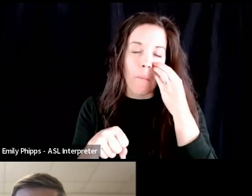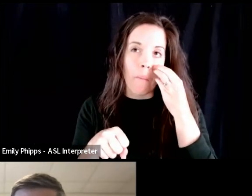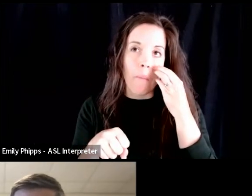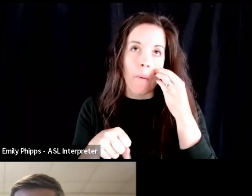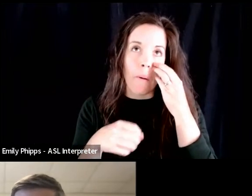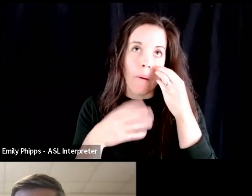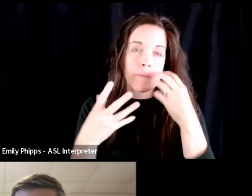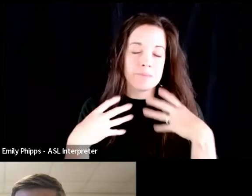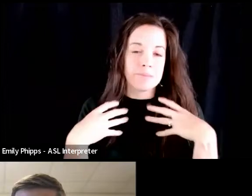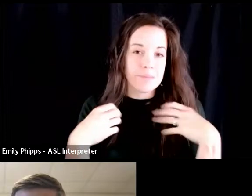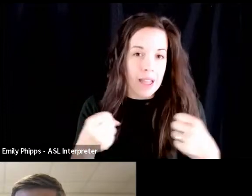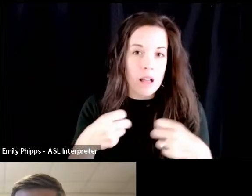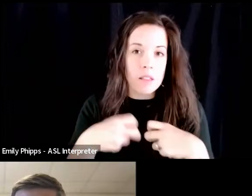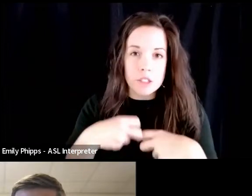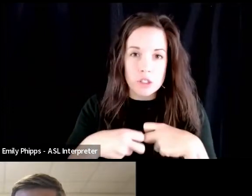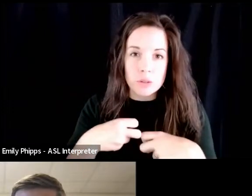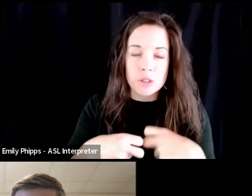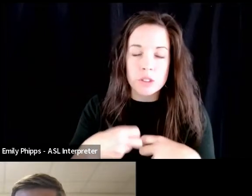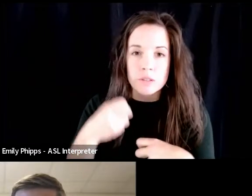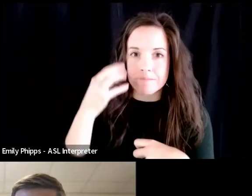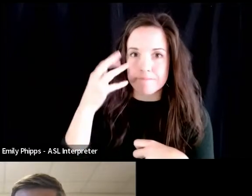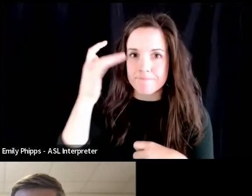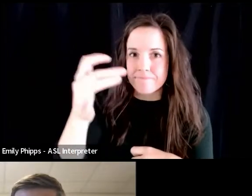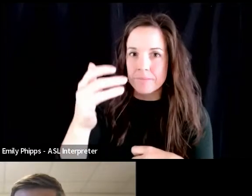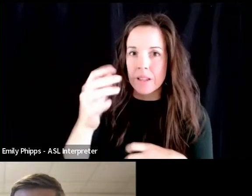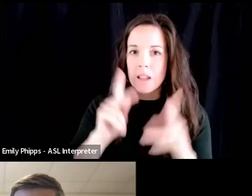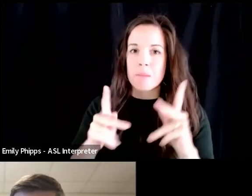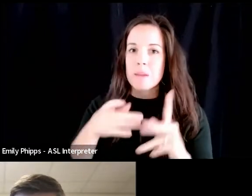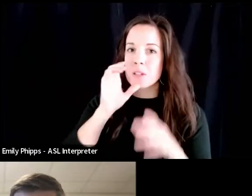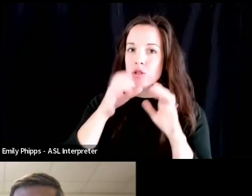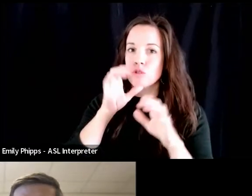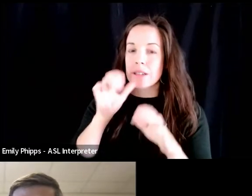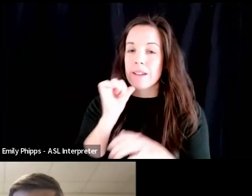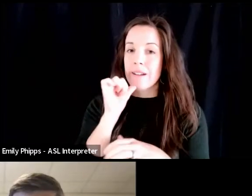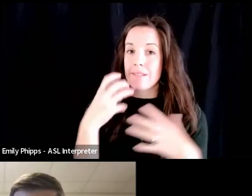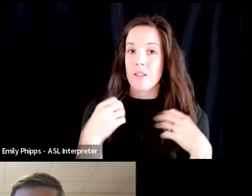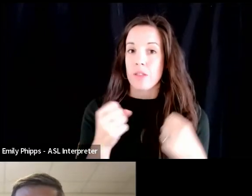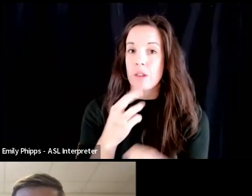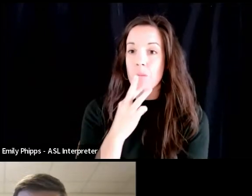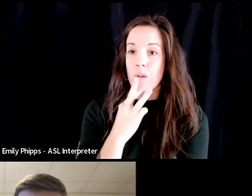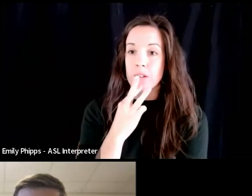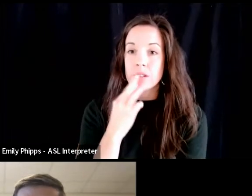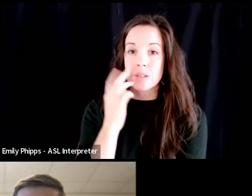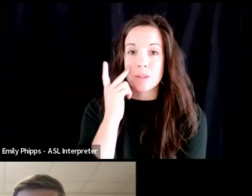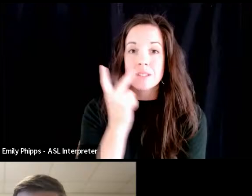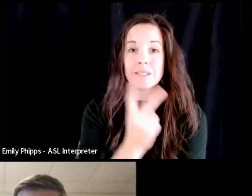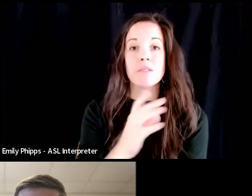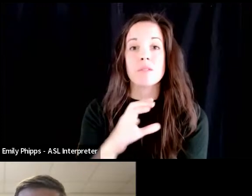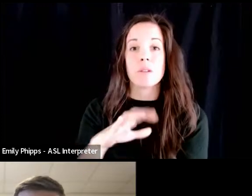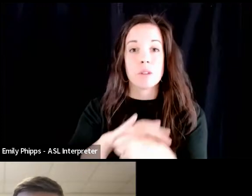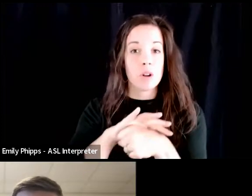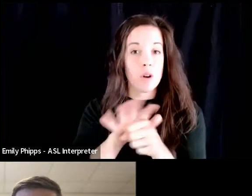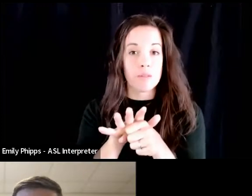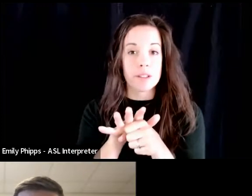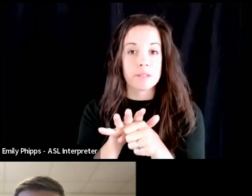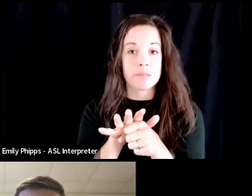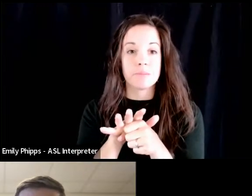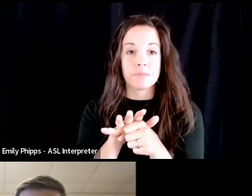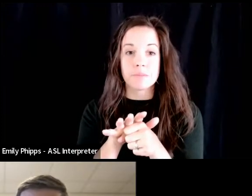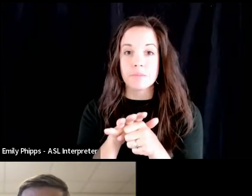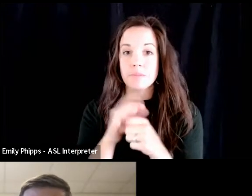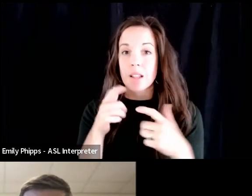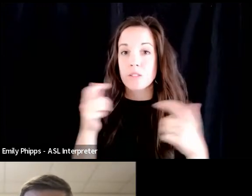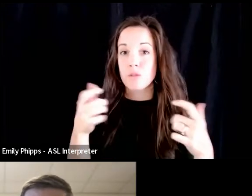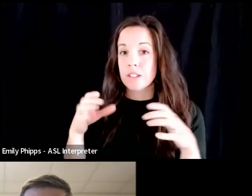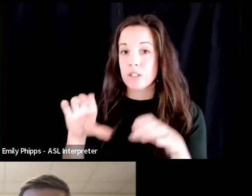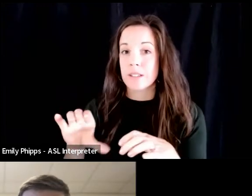health issues. You know, as people are drinking unhealthy water, you know, as we see from COVID, there's greater chances